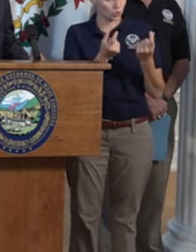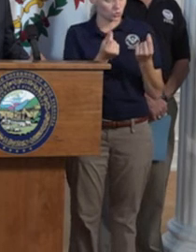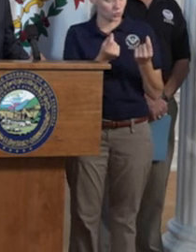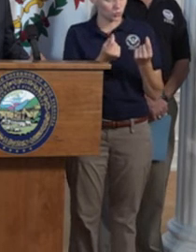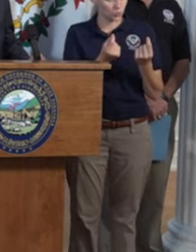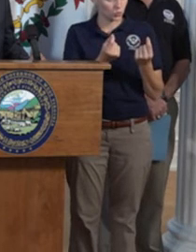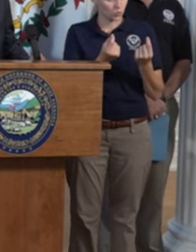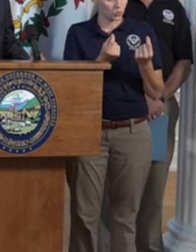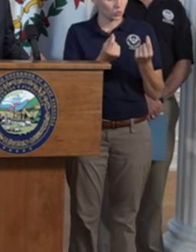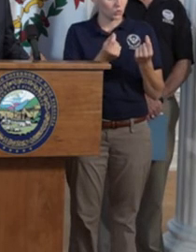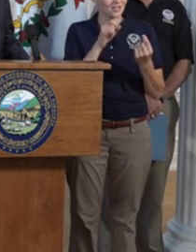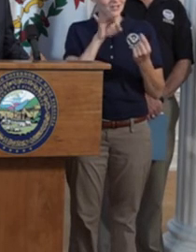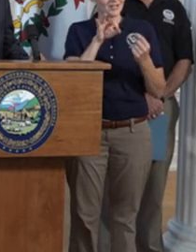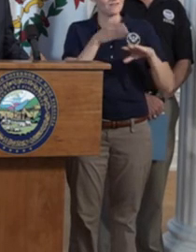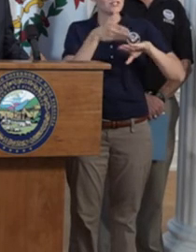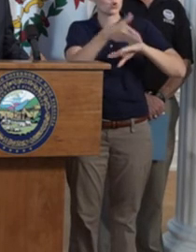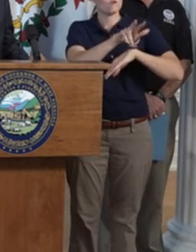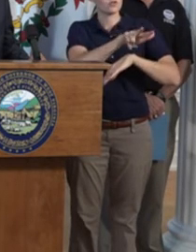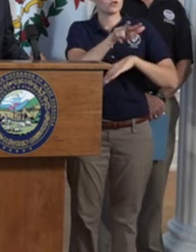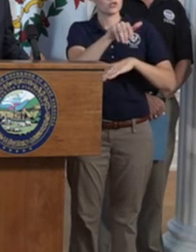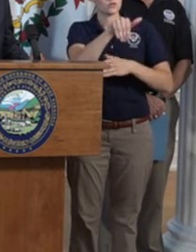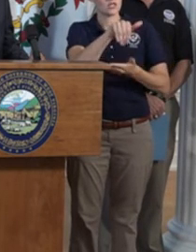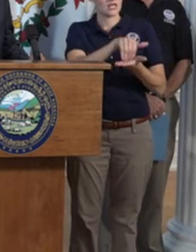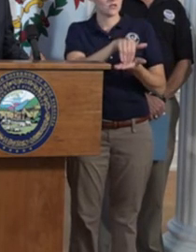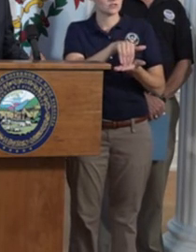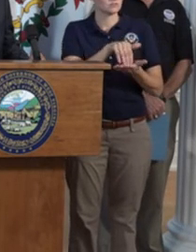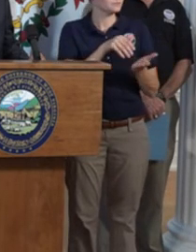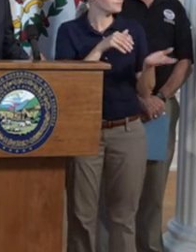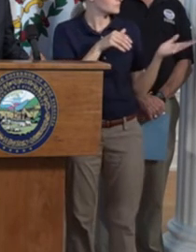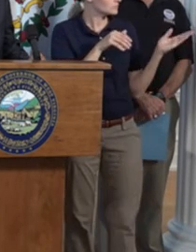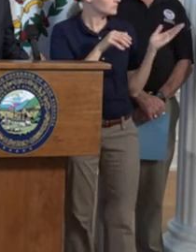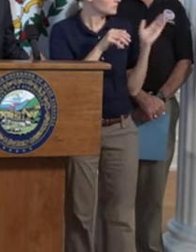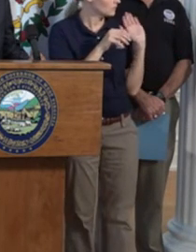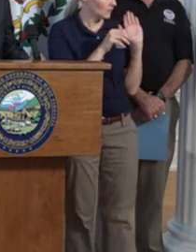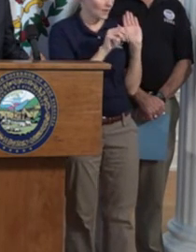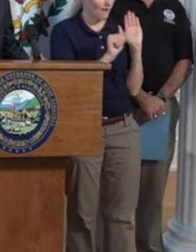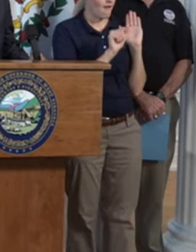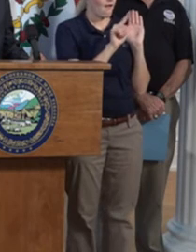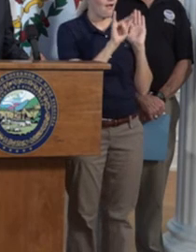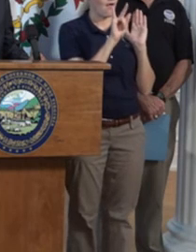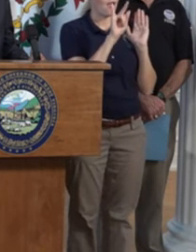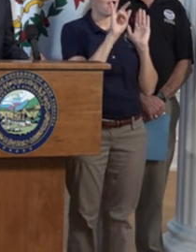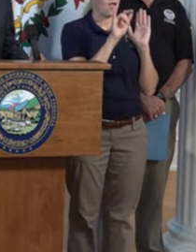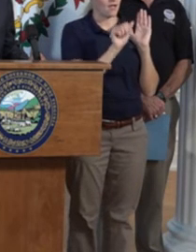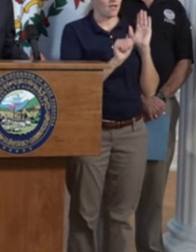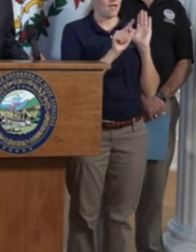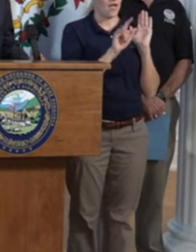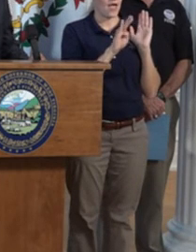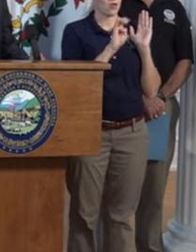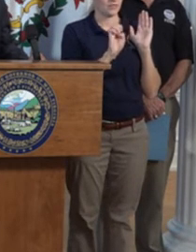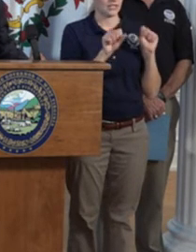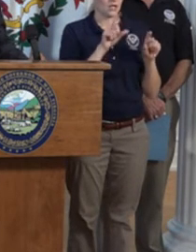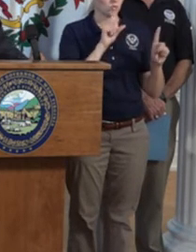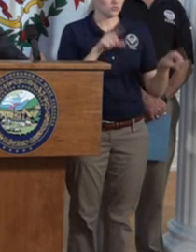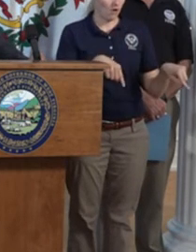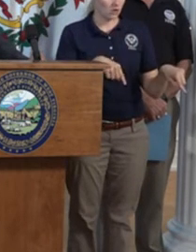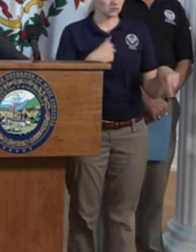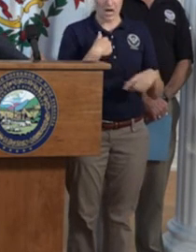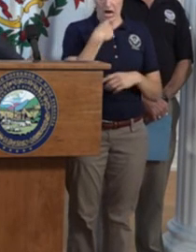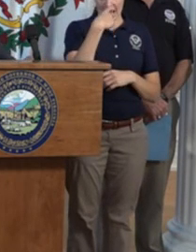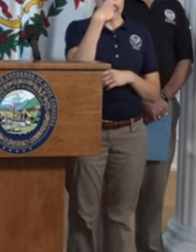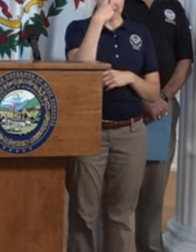of $33,000? I'll let Albie respond to that. Obviously, and I believe I'm right, that for